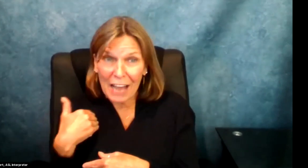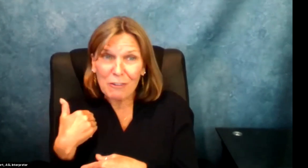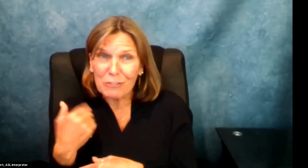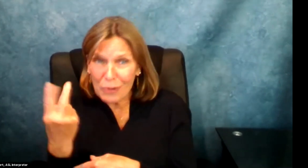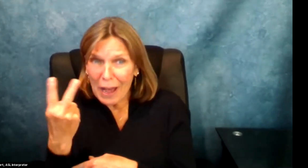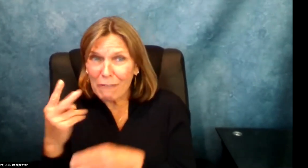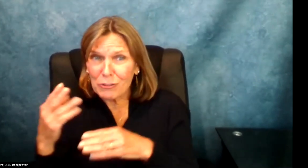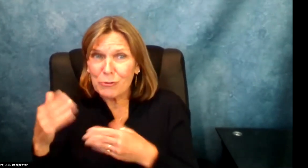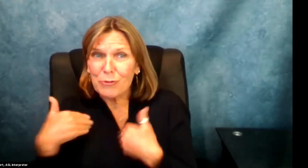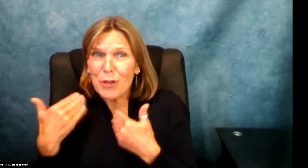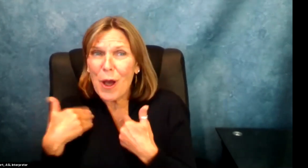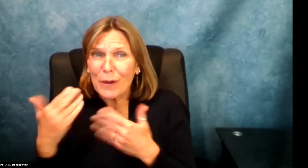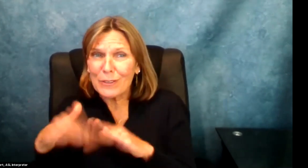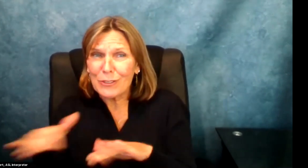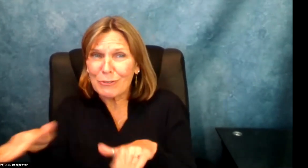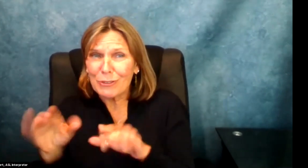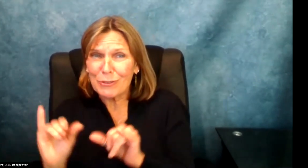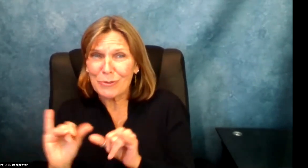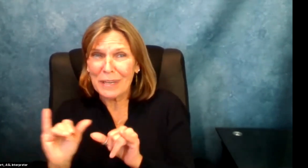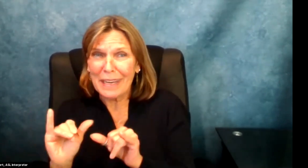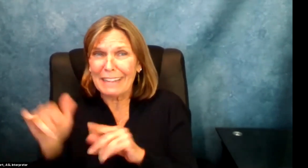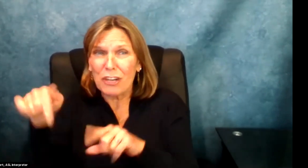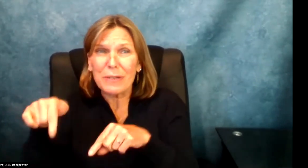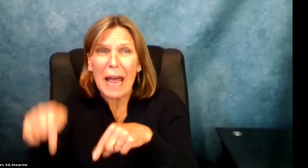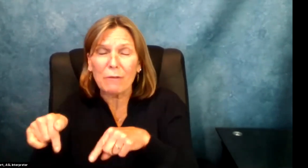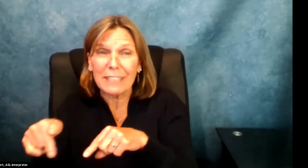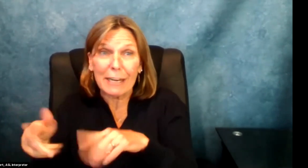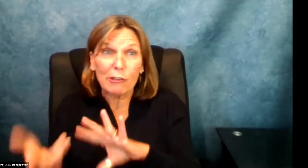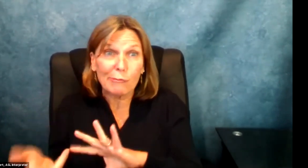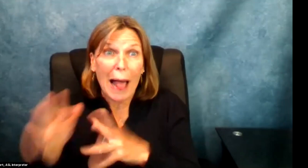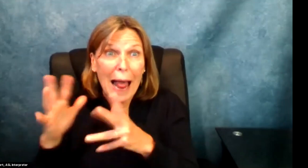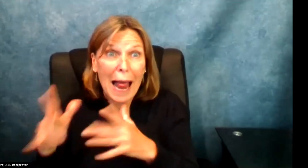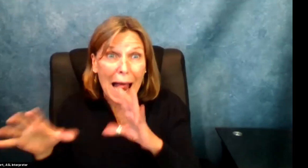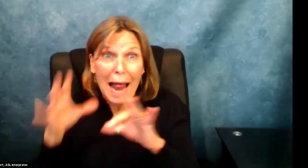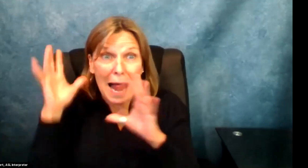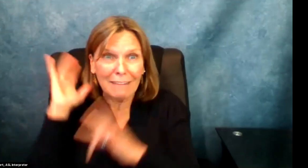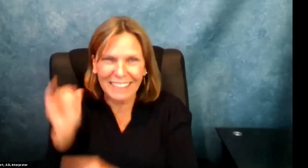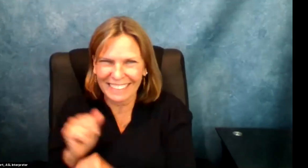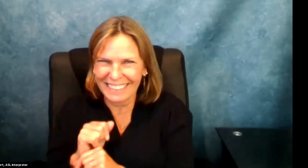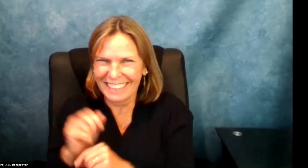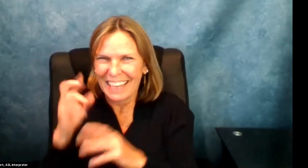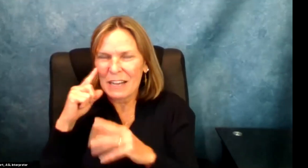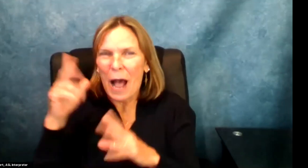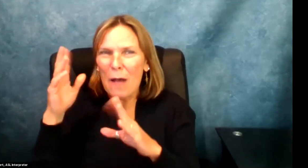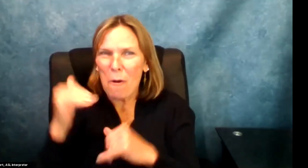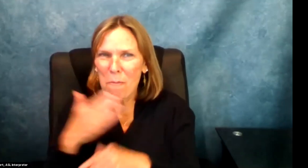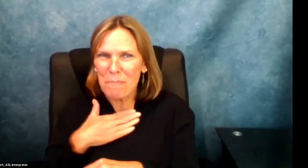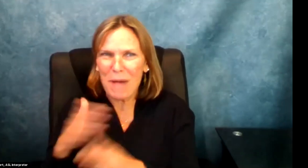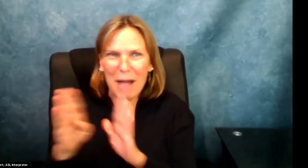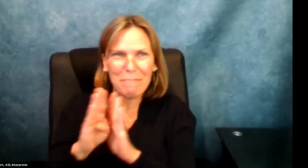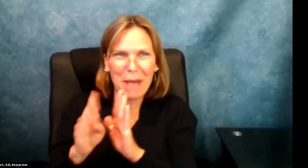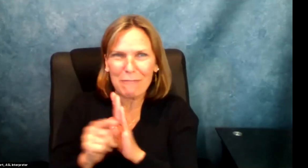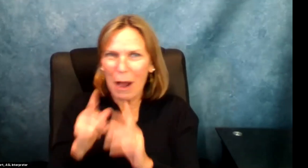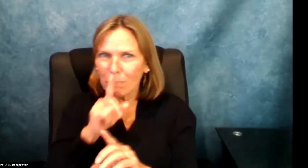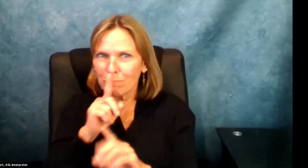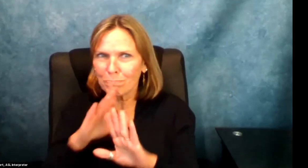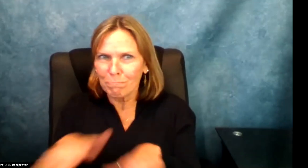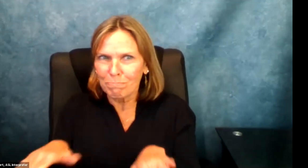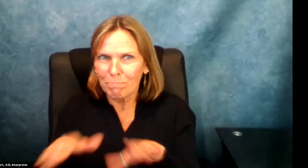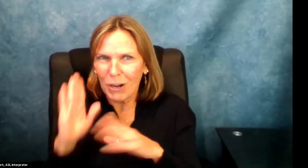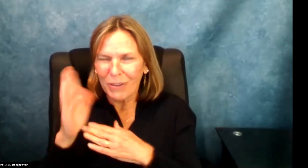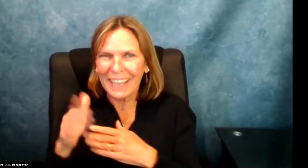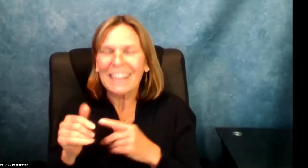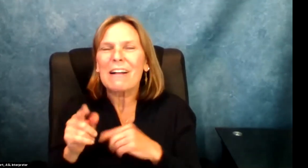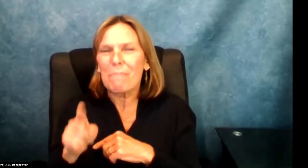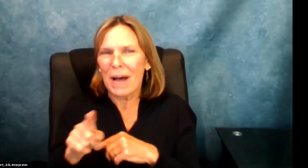they're losing their minds downstairs. So hopefully there won't be too much chaos in the background. And with that, I'm going to hand things over